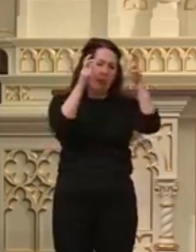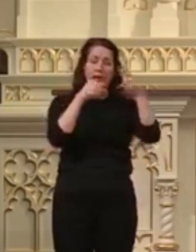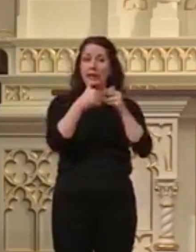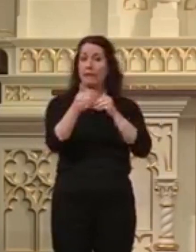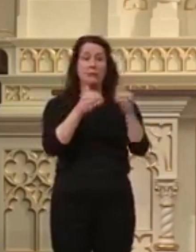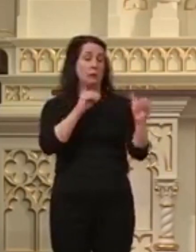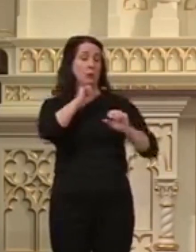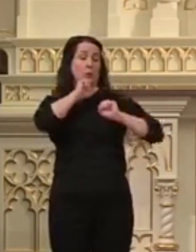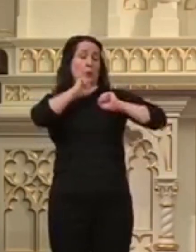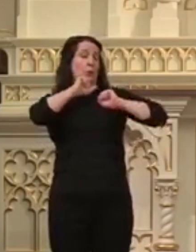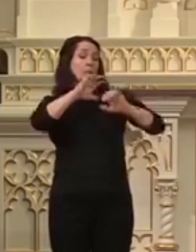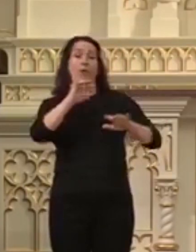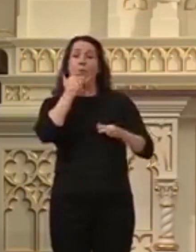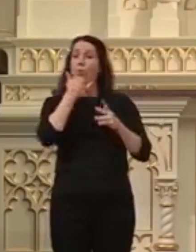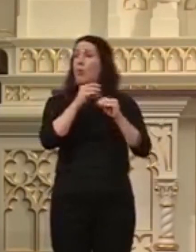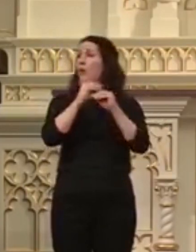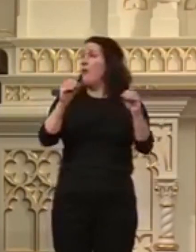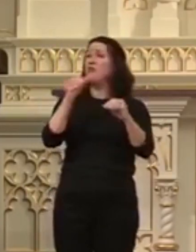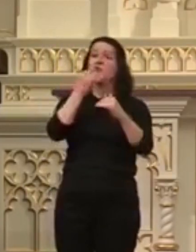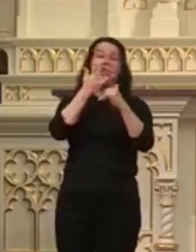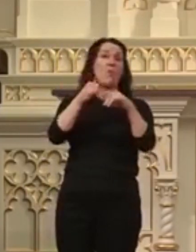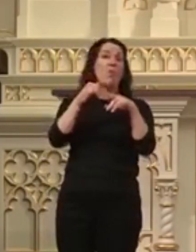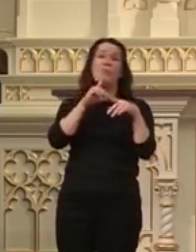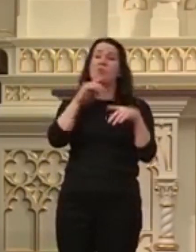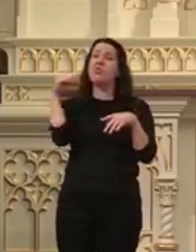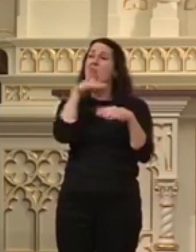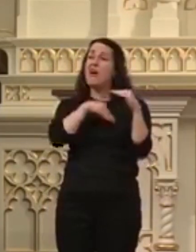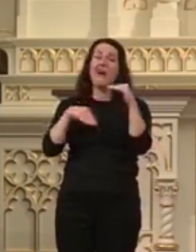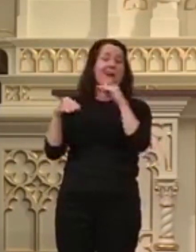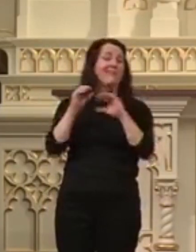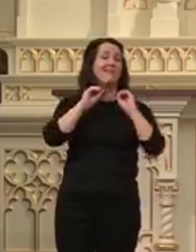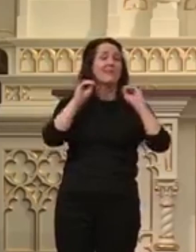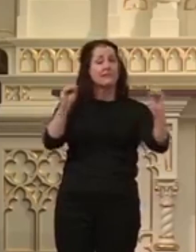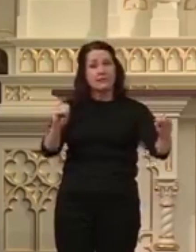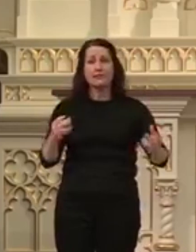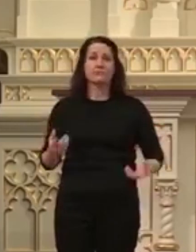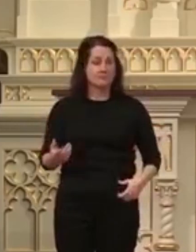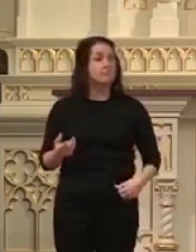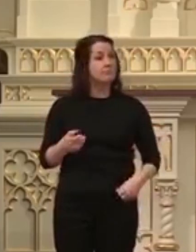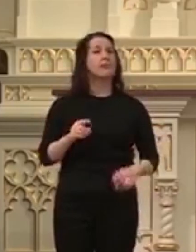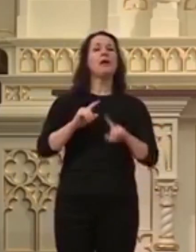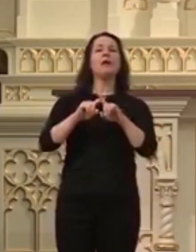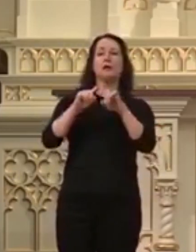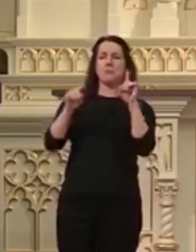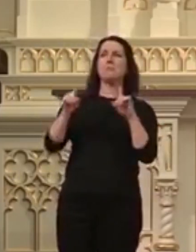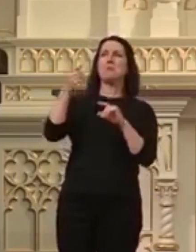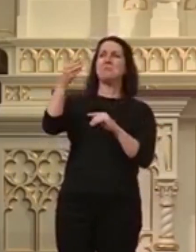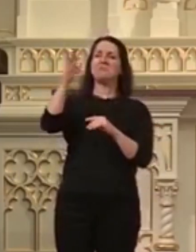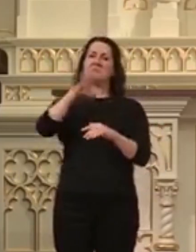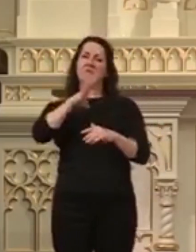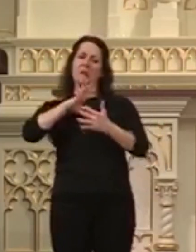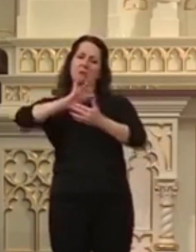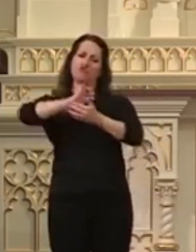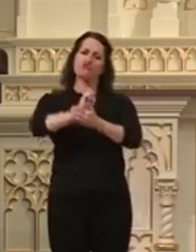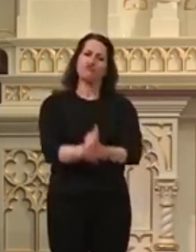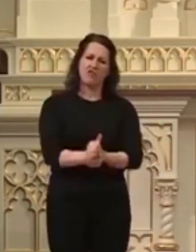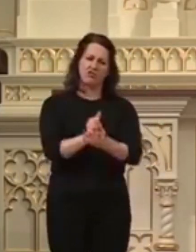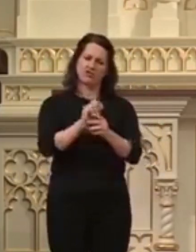nor spoken any falsehood. But the Lord was pleased to crush him in infirmity.